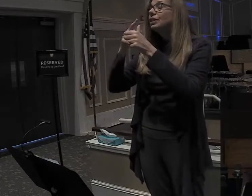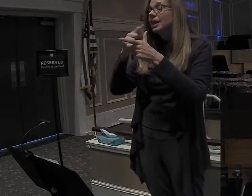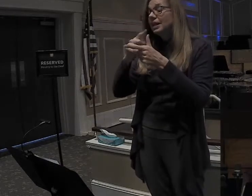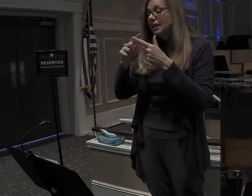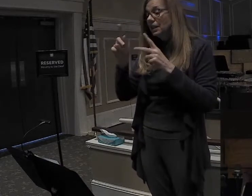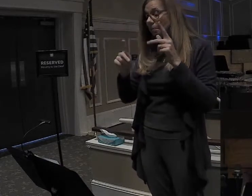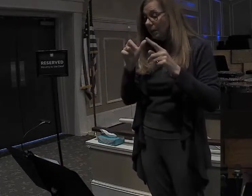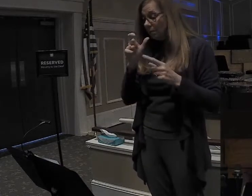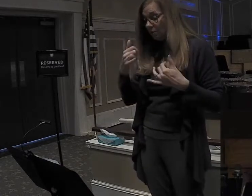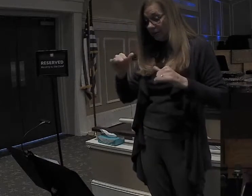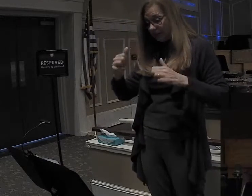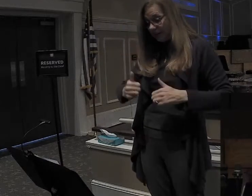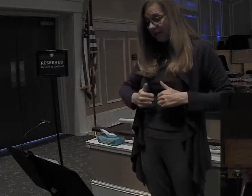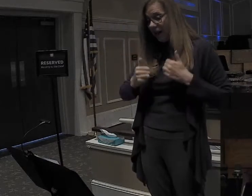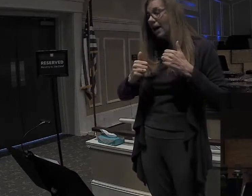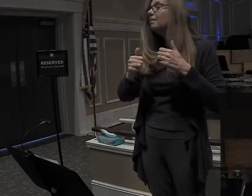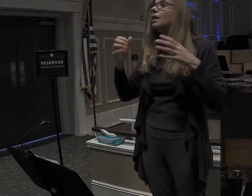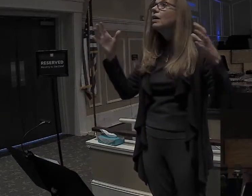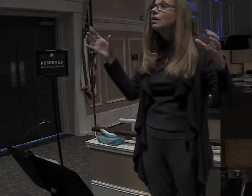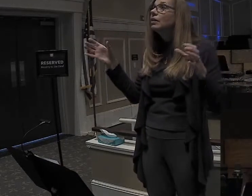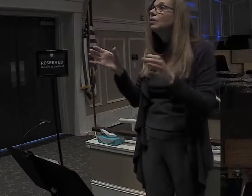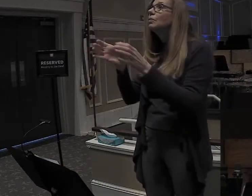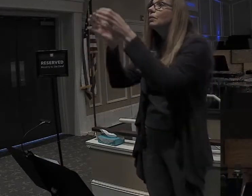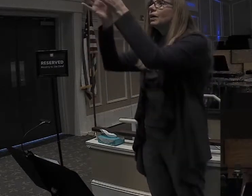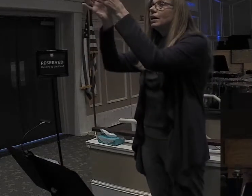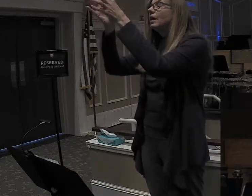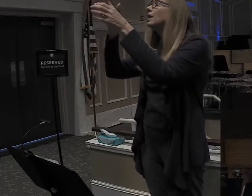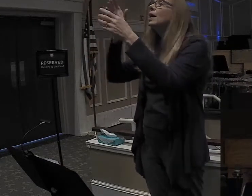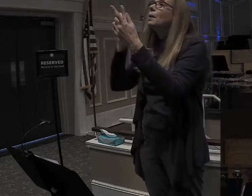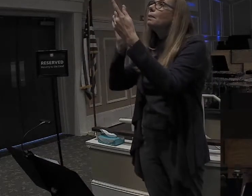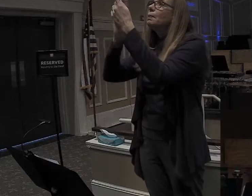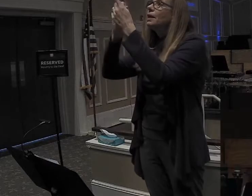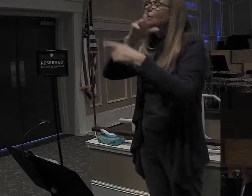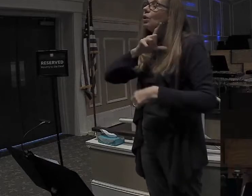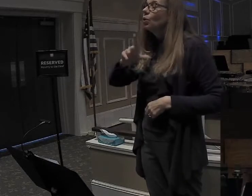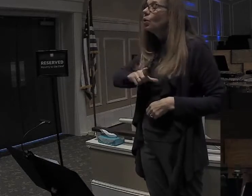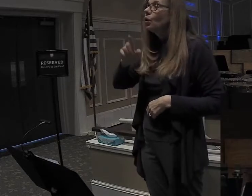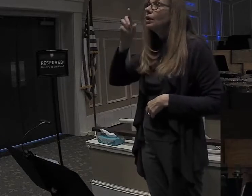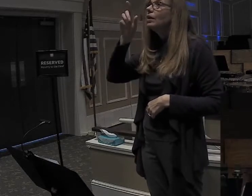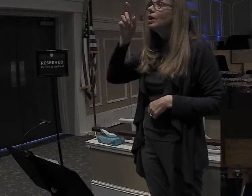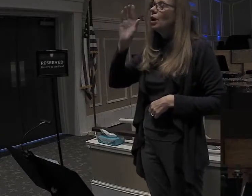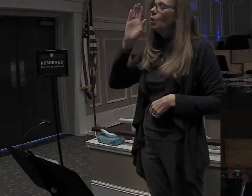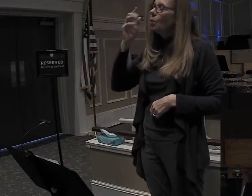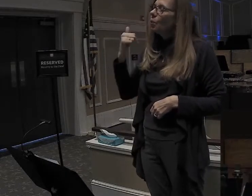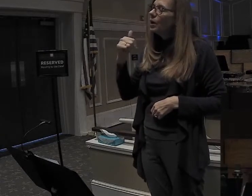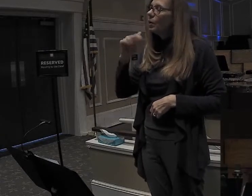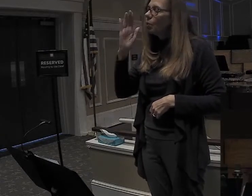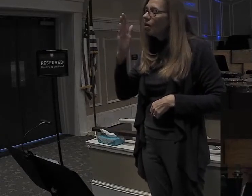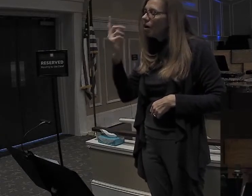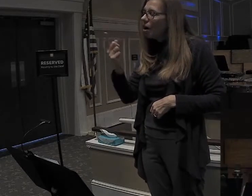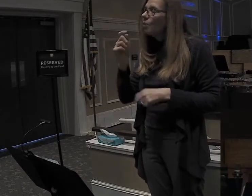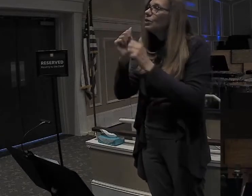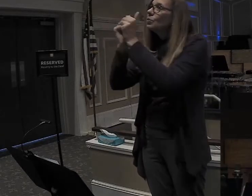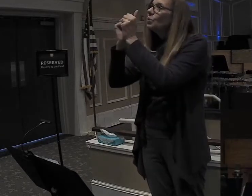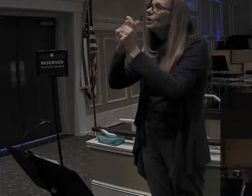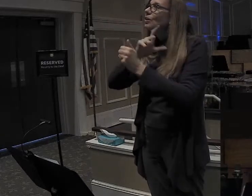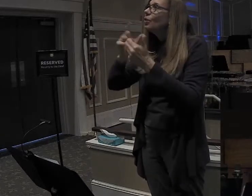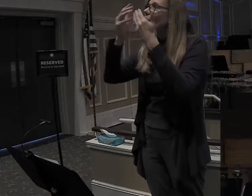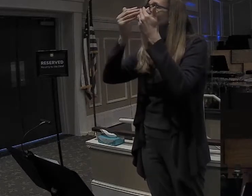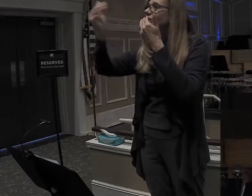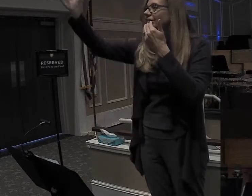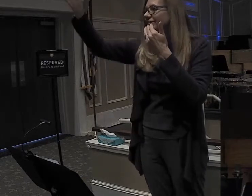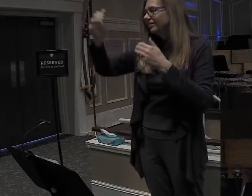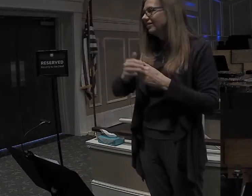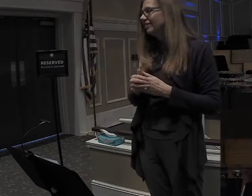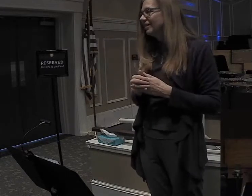and remain will be caught up together with them in the clouds to meet the Lord in the air. So we will always be with the Lord.